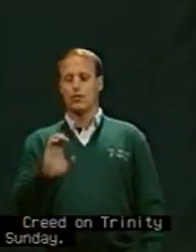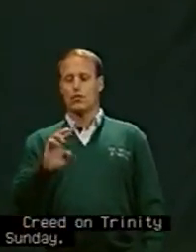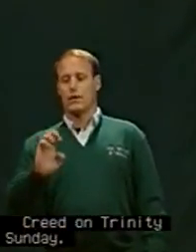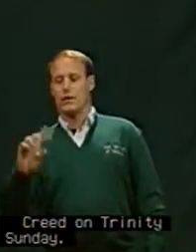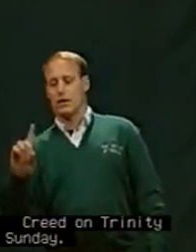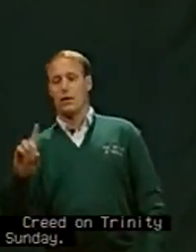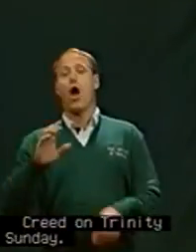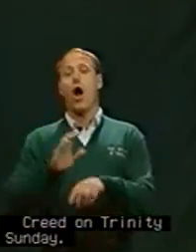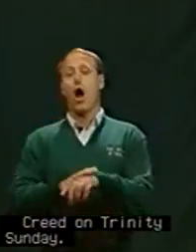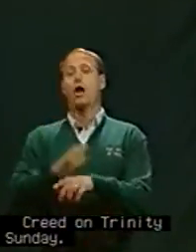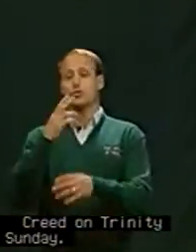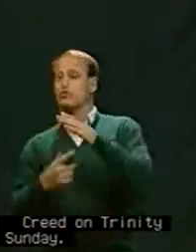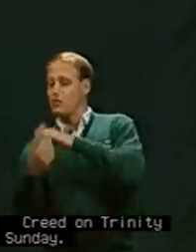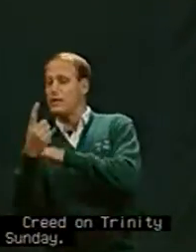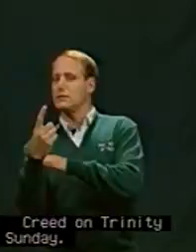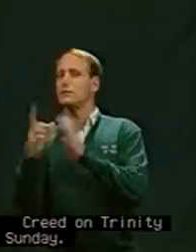Creed on Trinity Sunday.